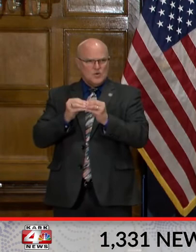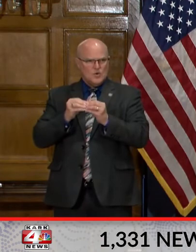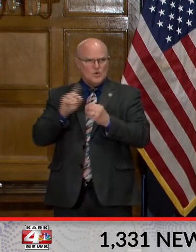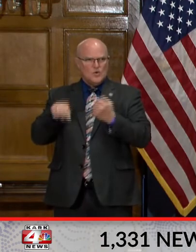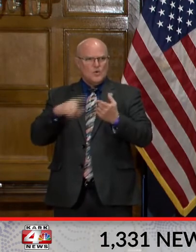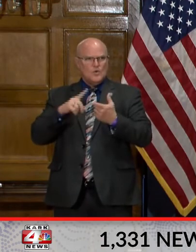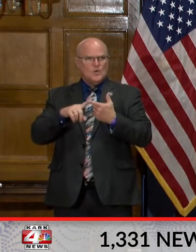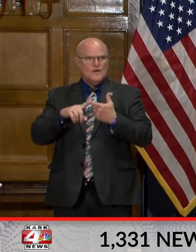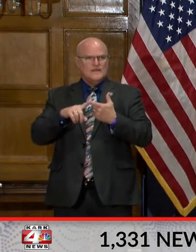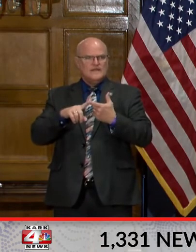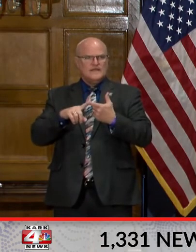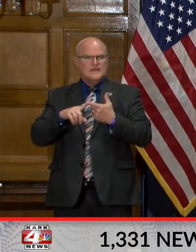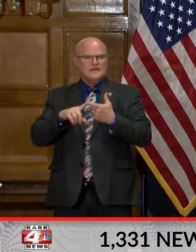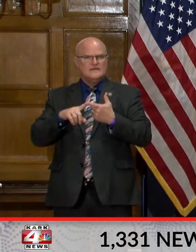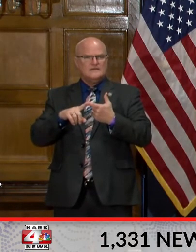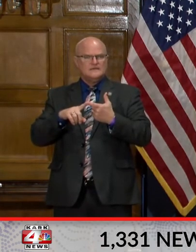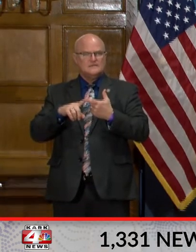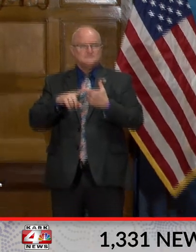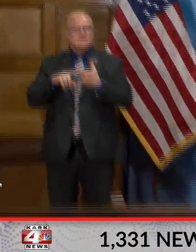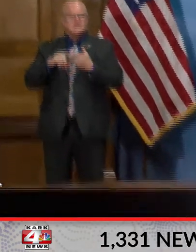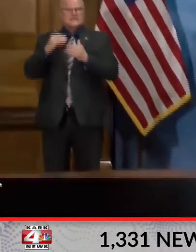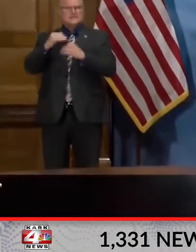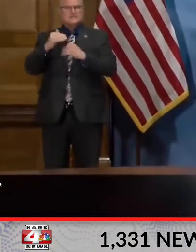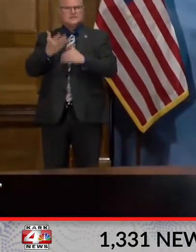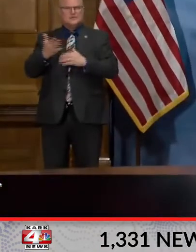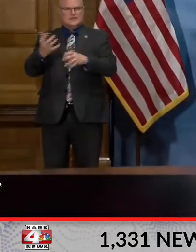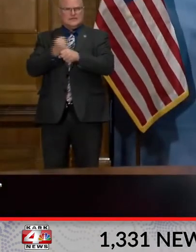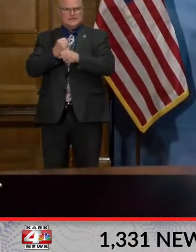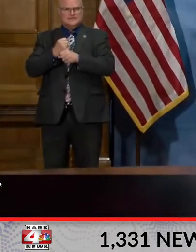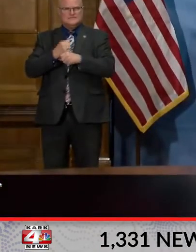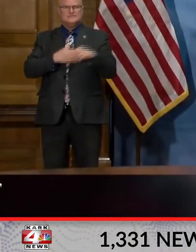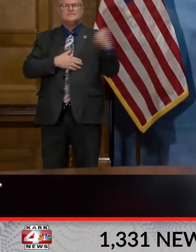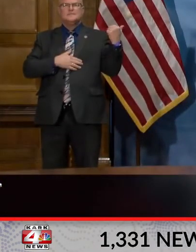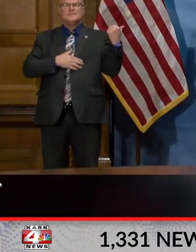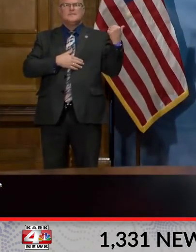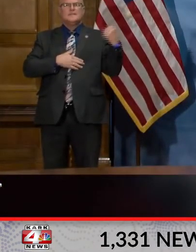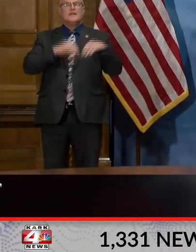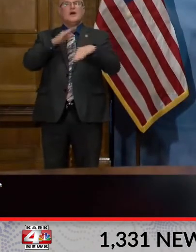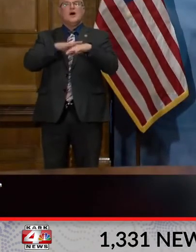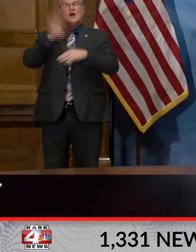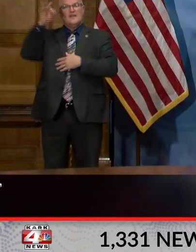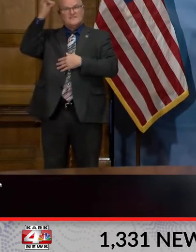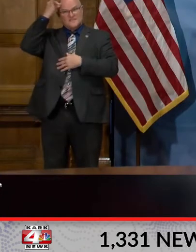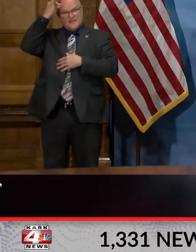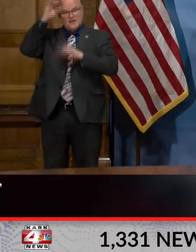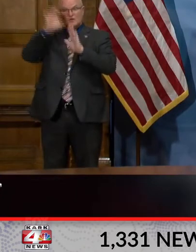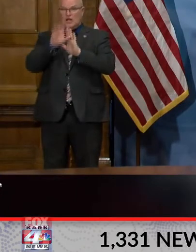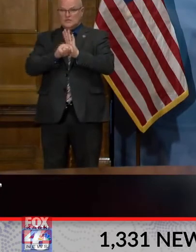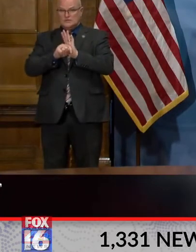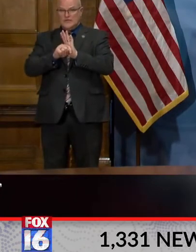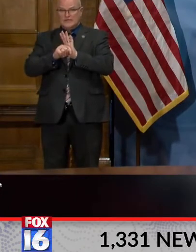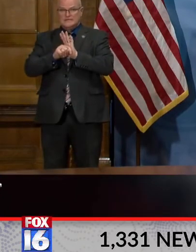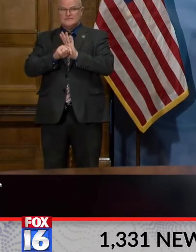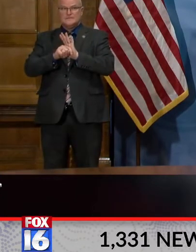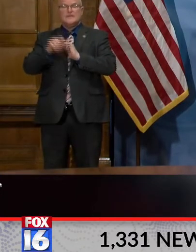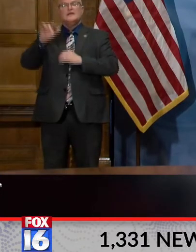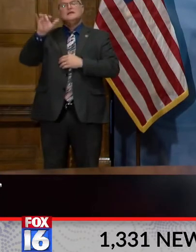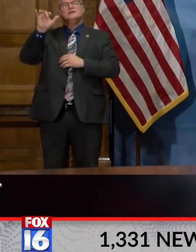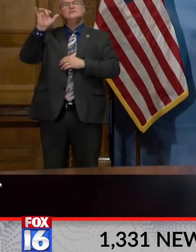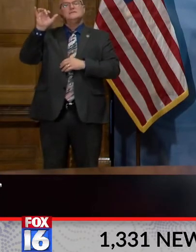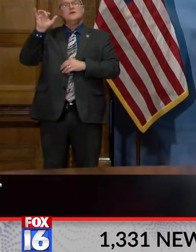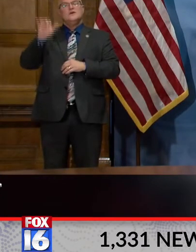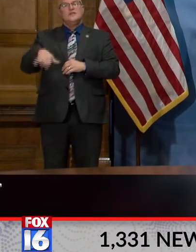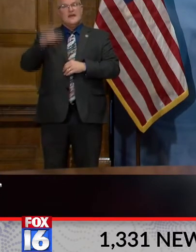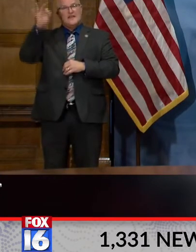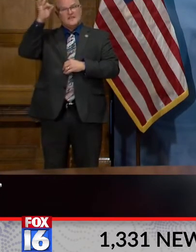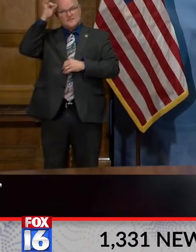they've administered so few doses? Because it's on a federal contract. So that's